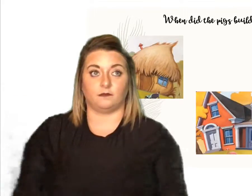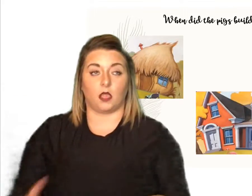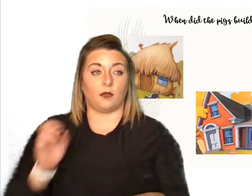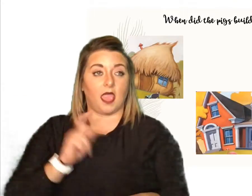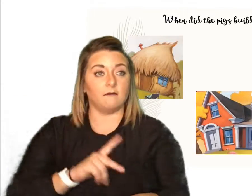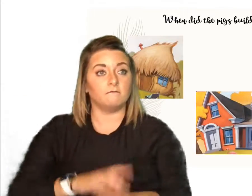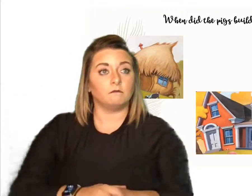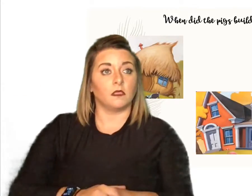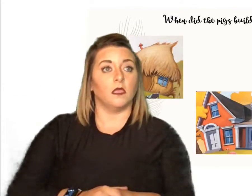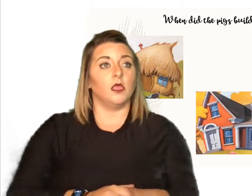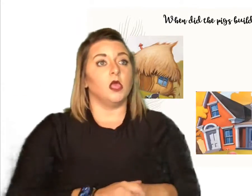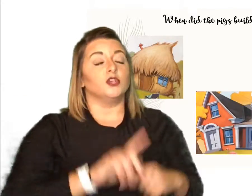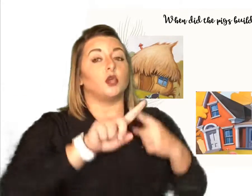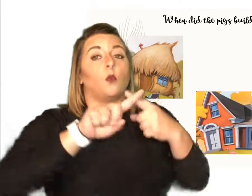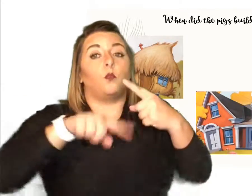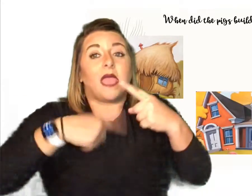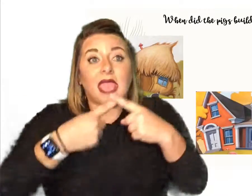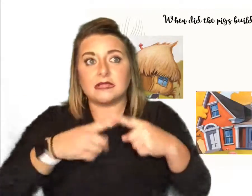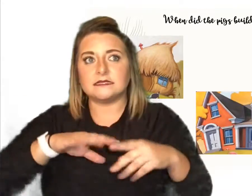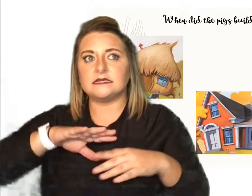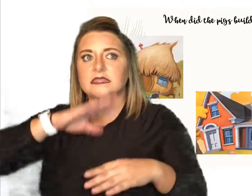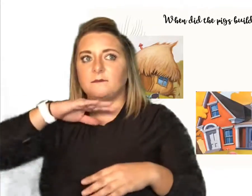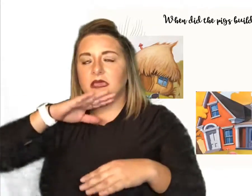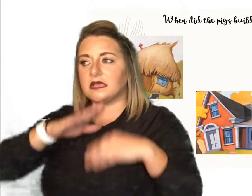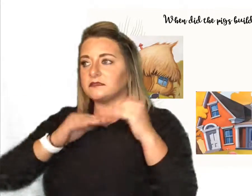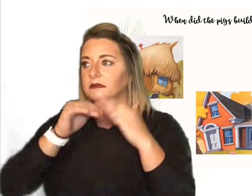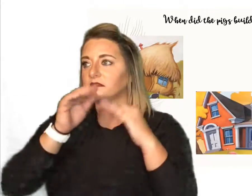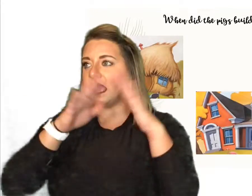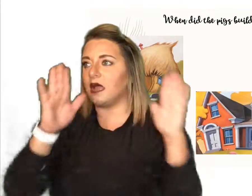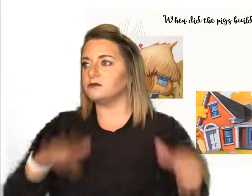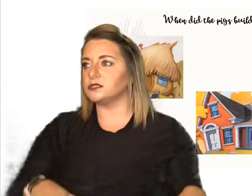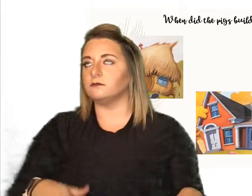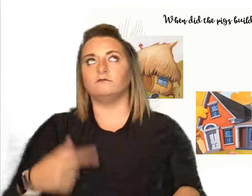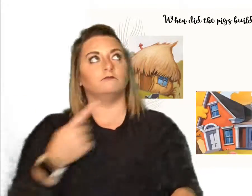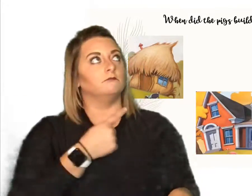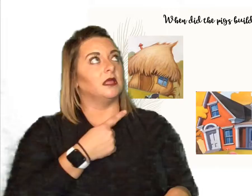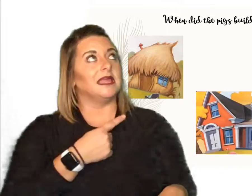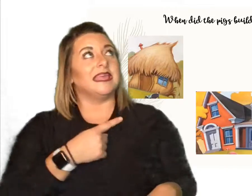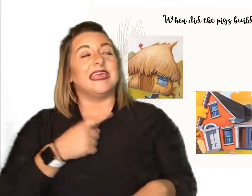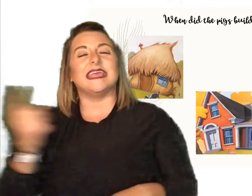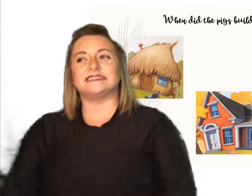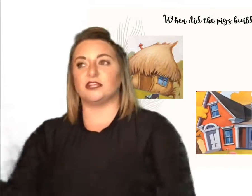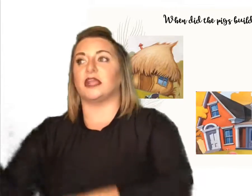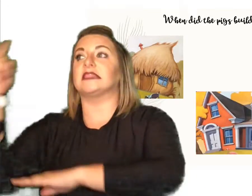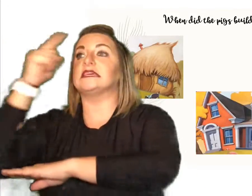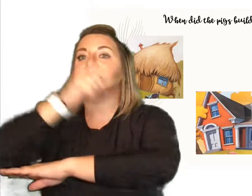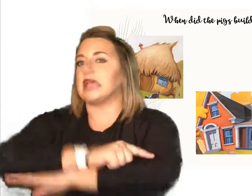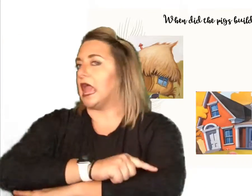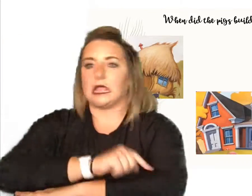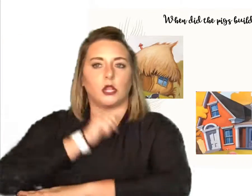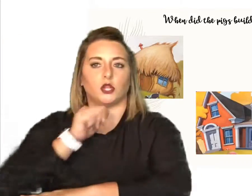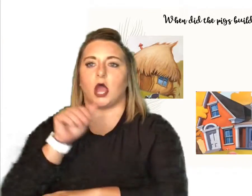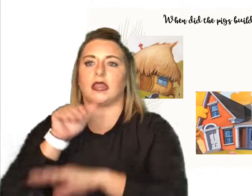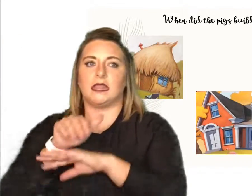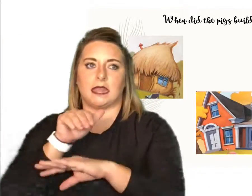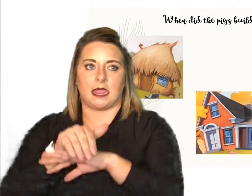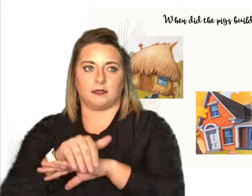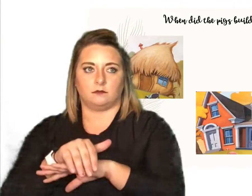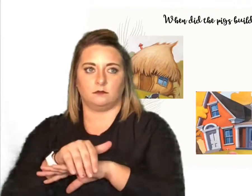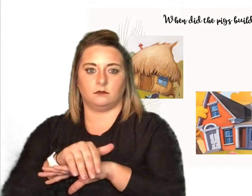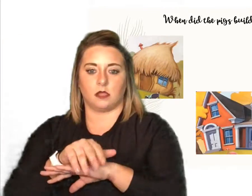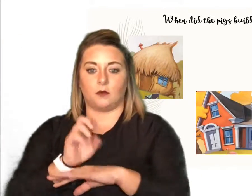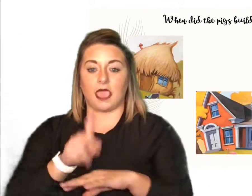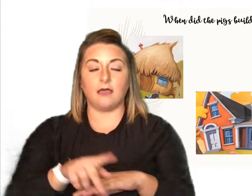outside, okay? So when did the pigs build the house? During the day, not at